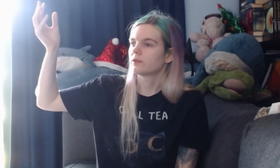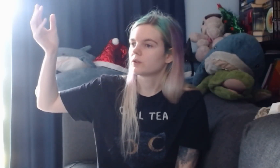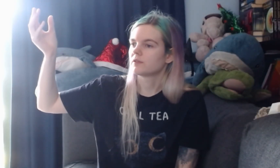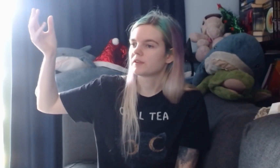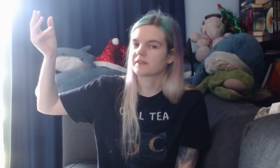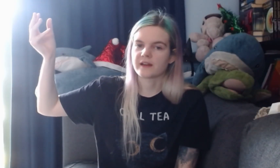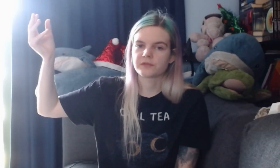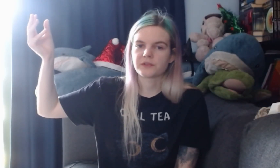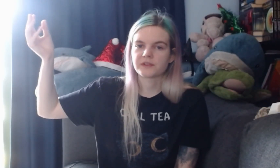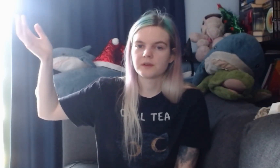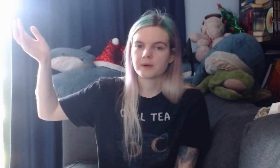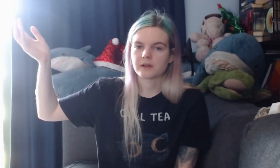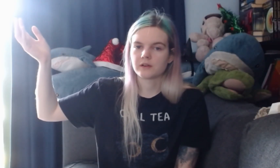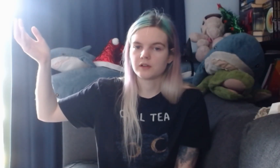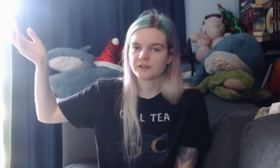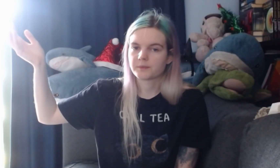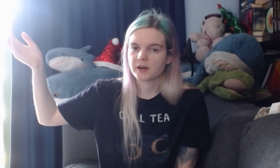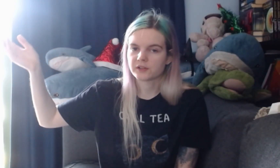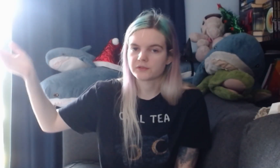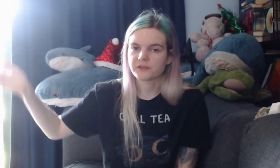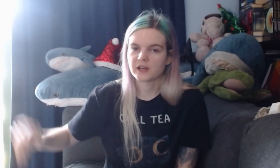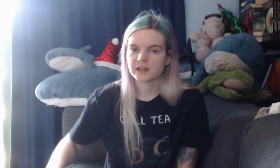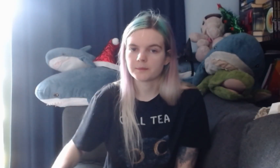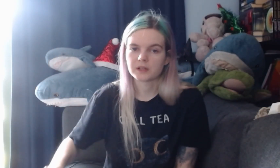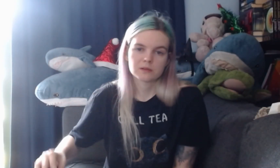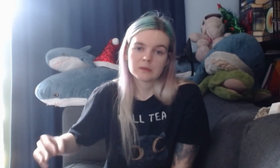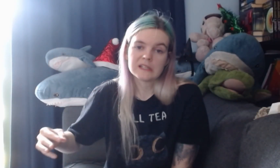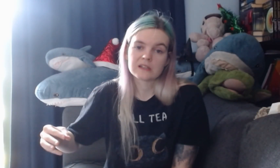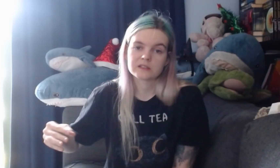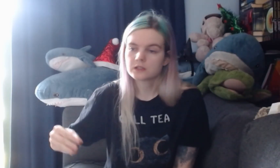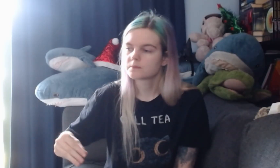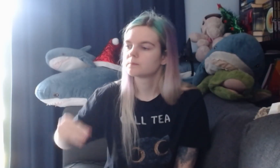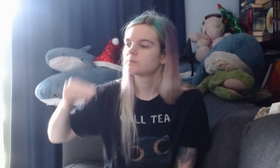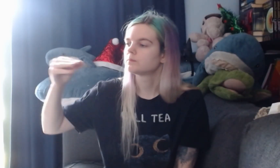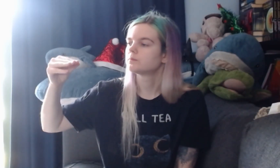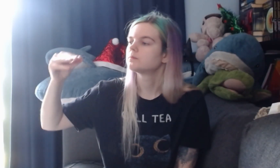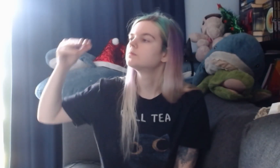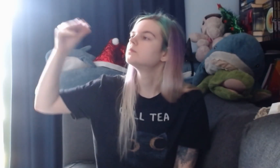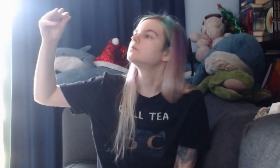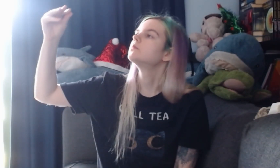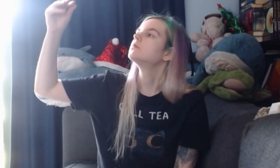if it's style of this, if it's part of the sign, but he does it.